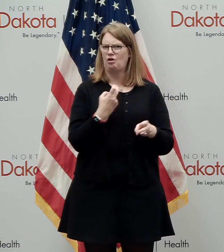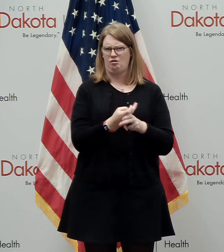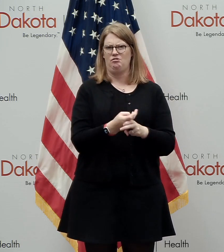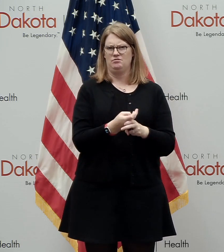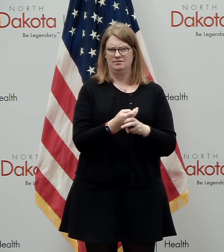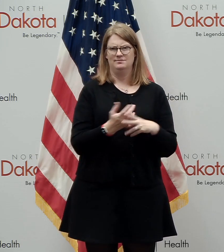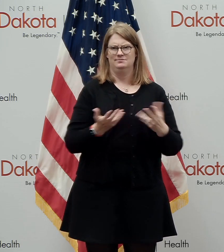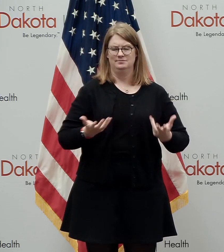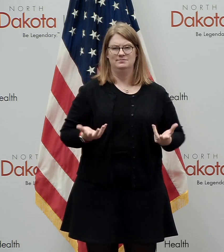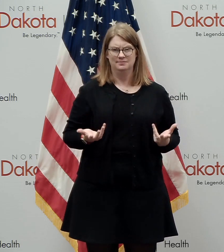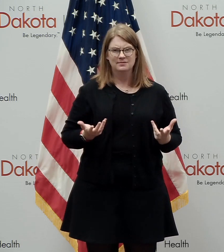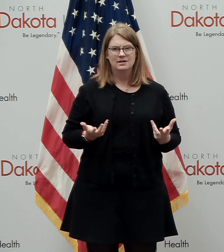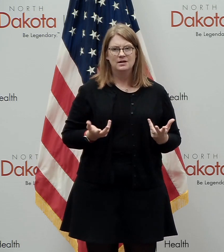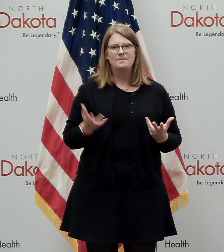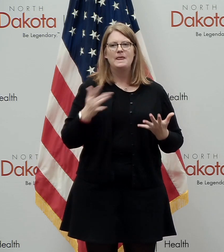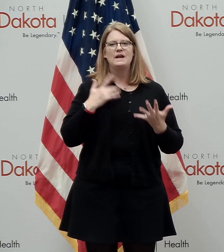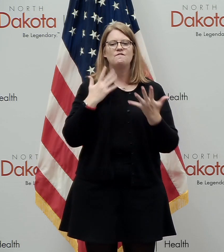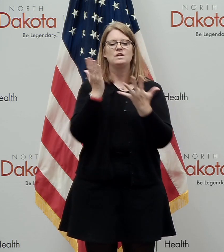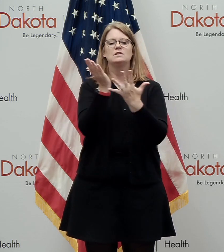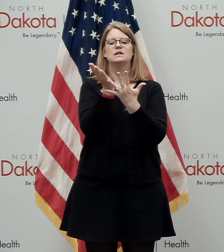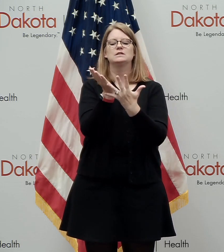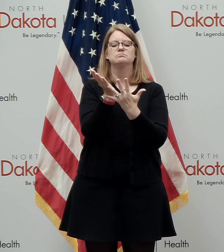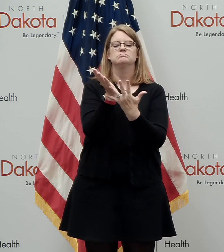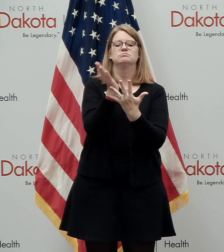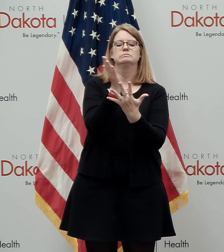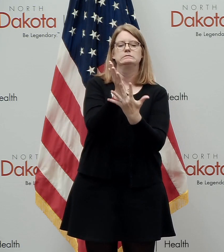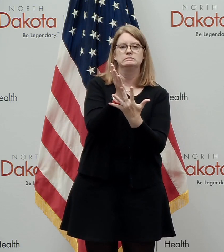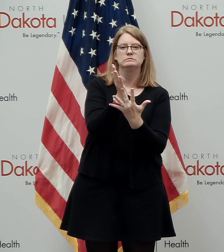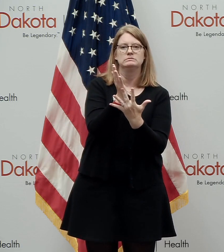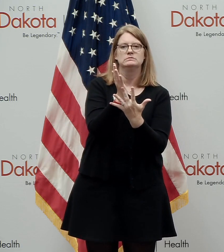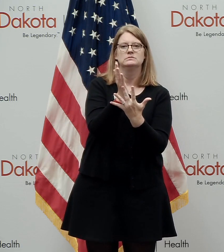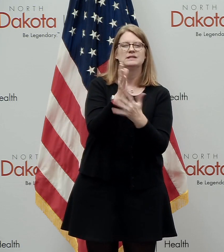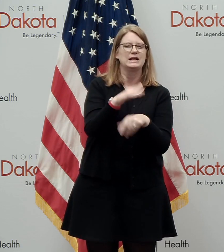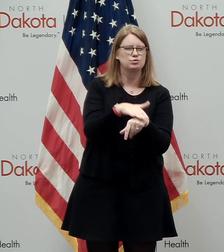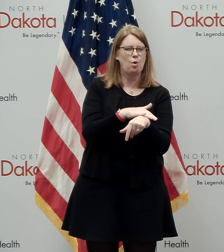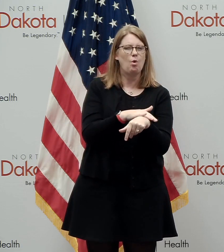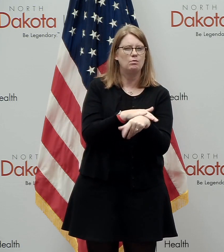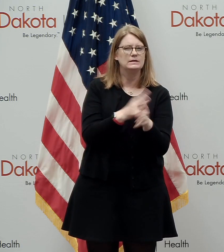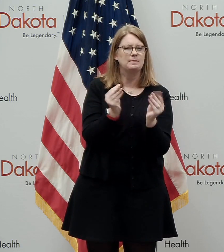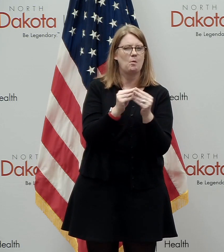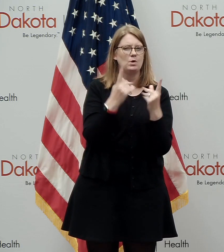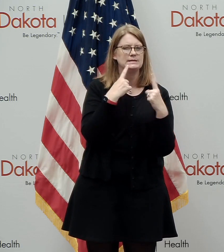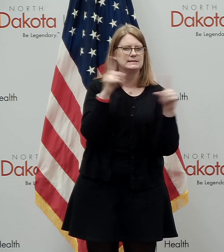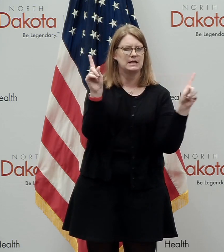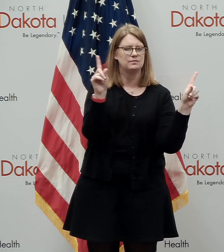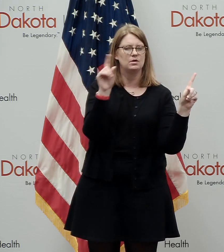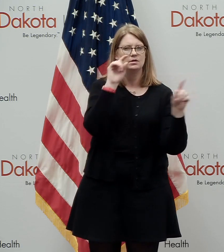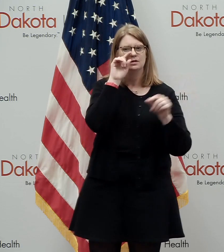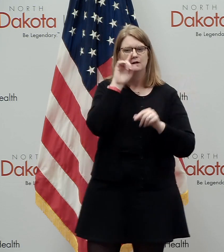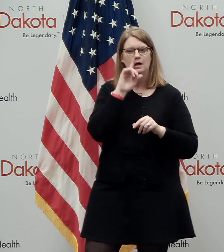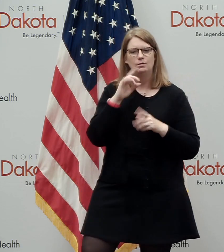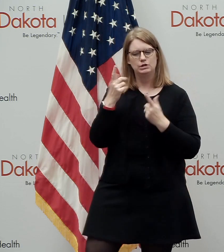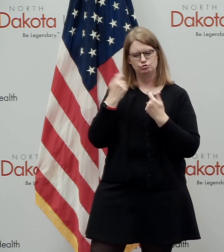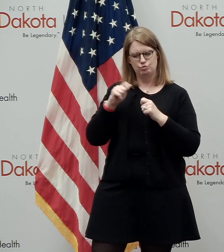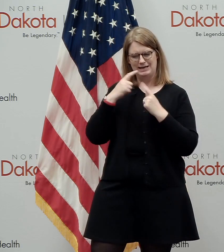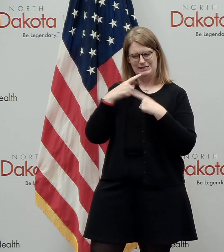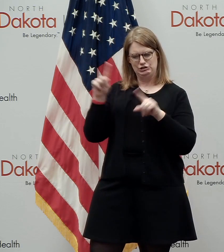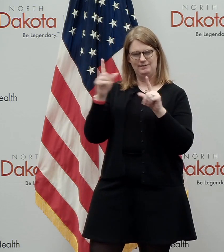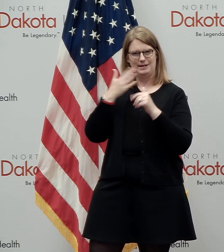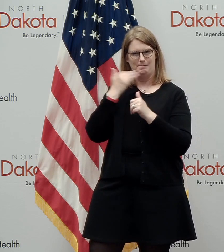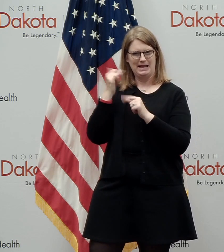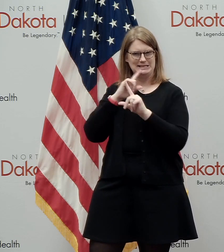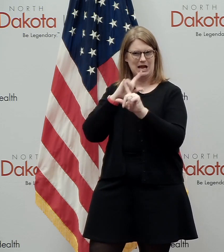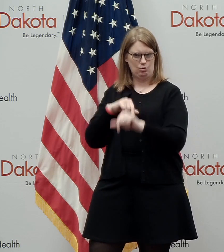again, I think incremental change is often more successful. So we're trying to achieve the best outcomes we can, while